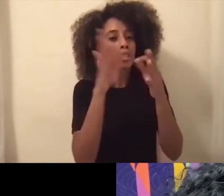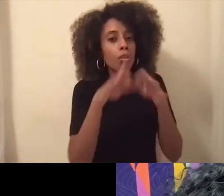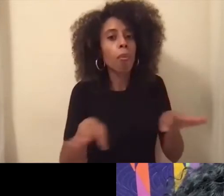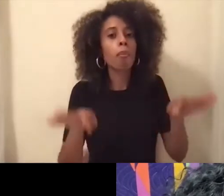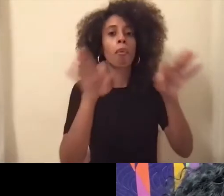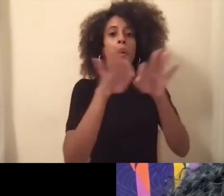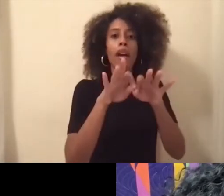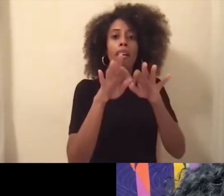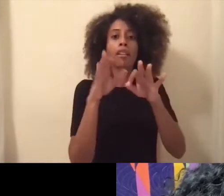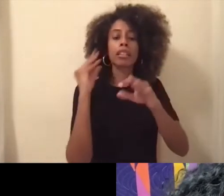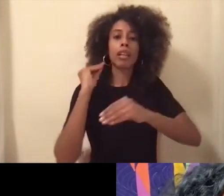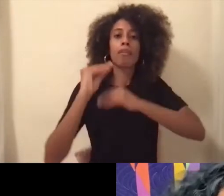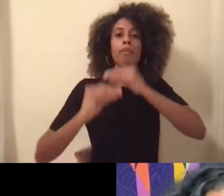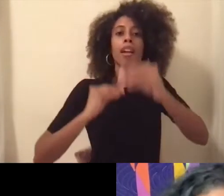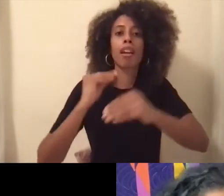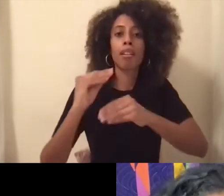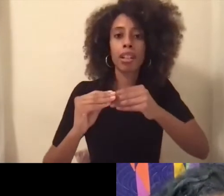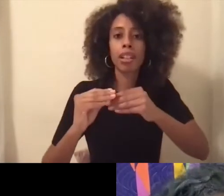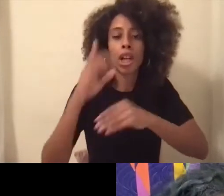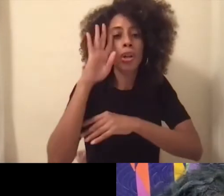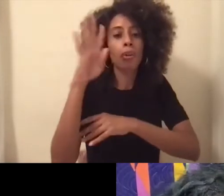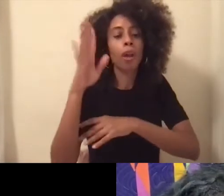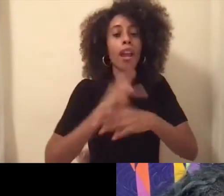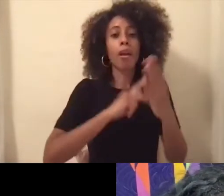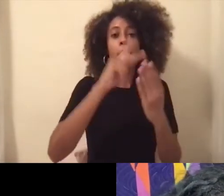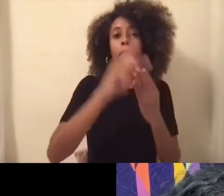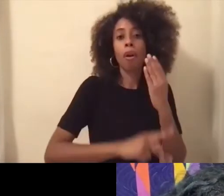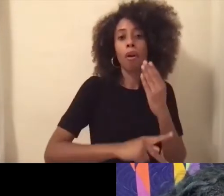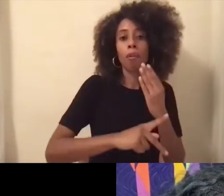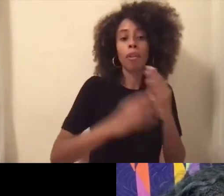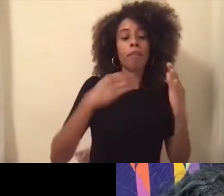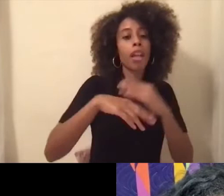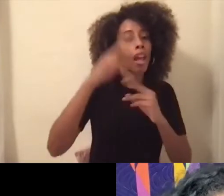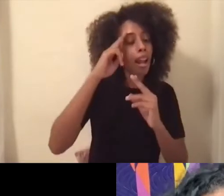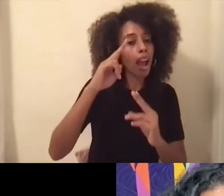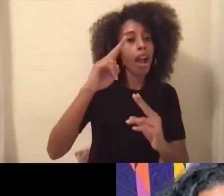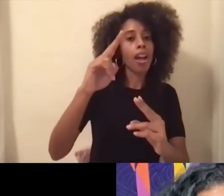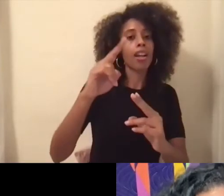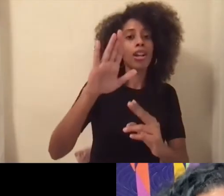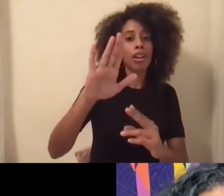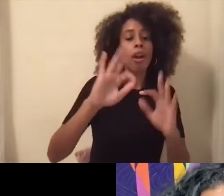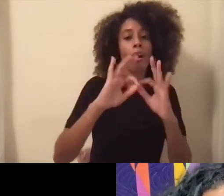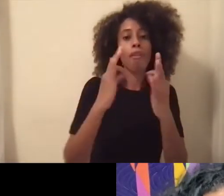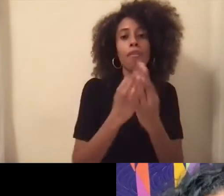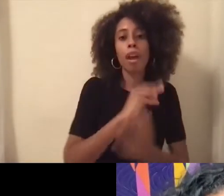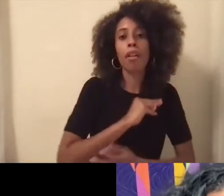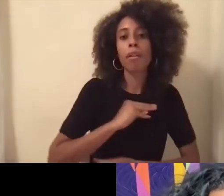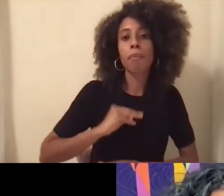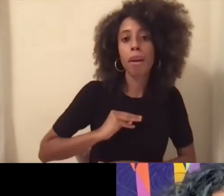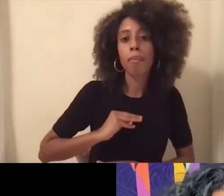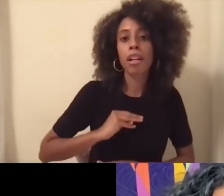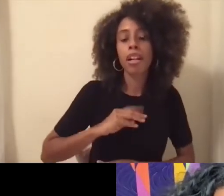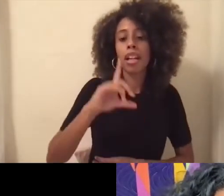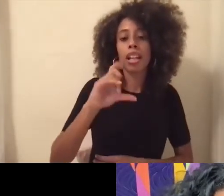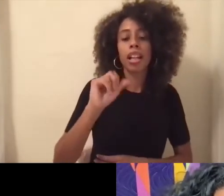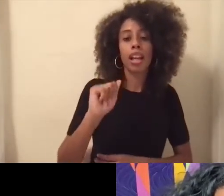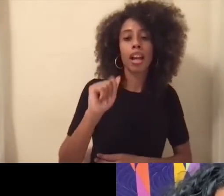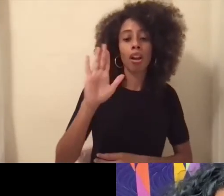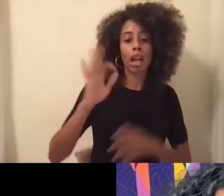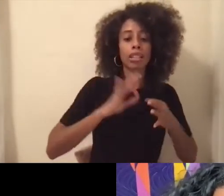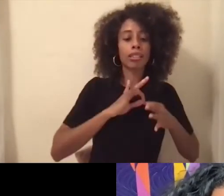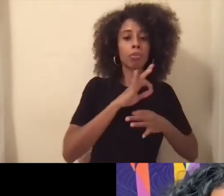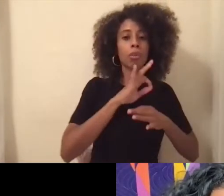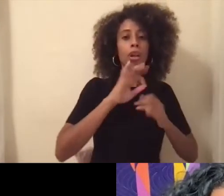a program like this in honor of a loved one. Leah is here with us, and we honor her and